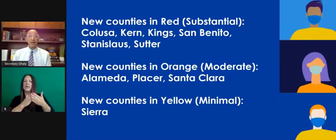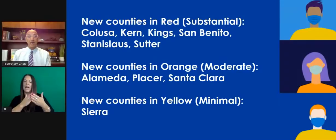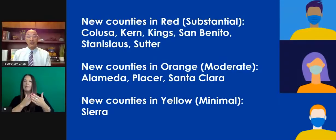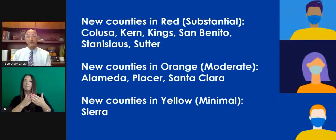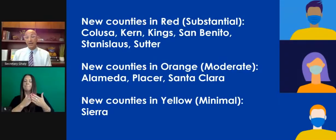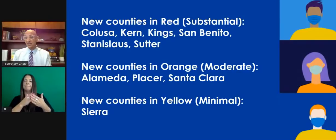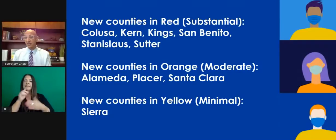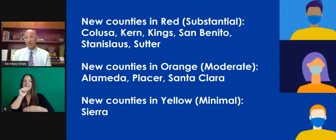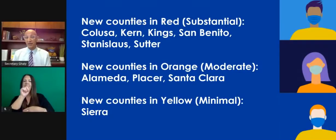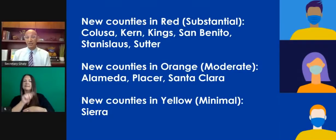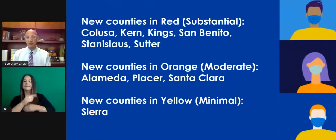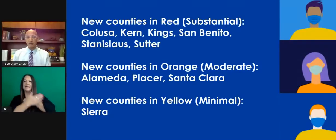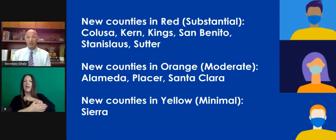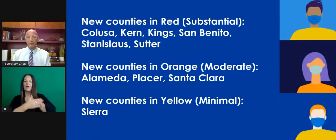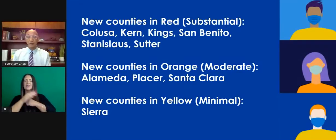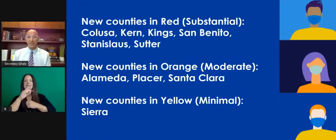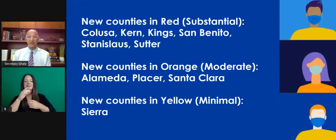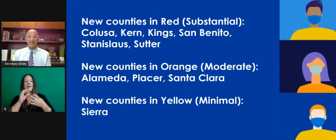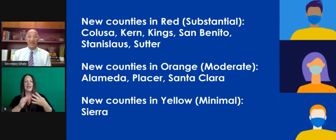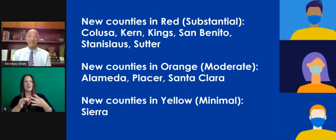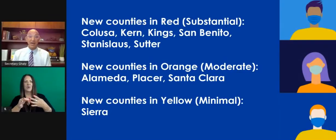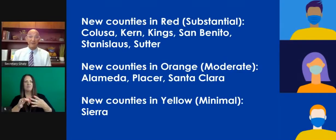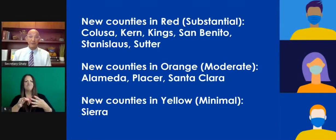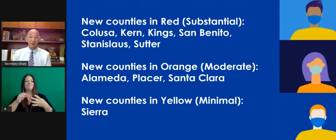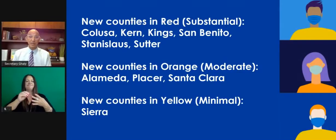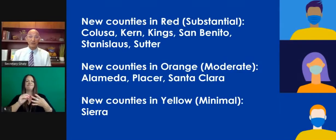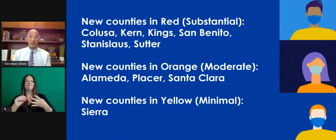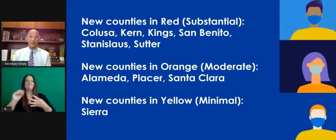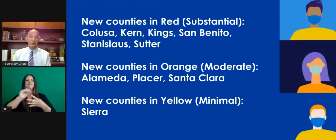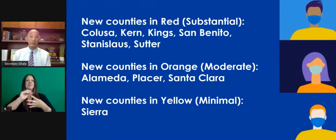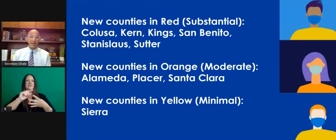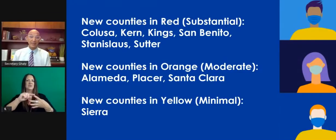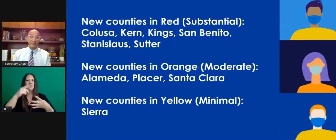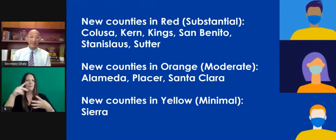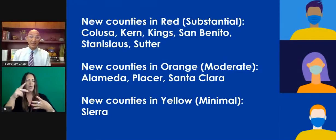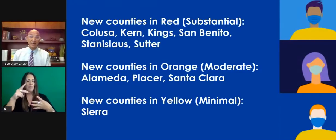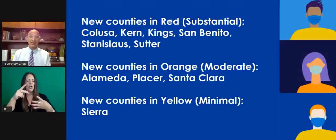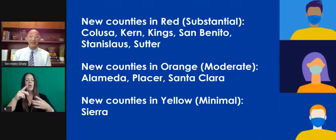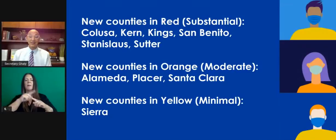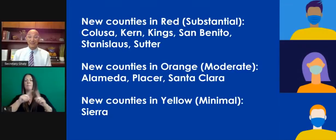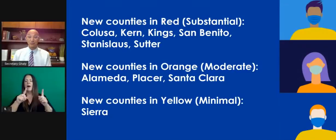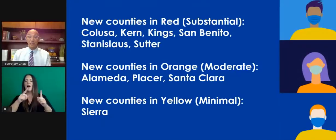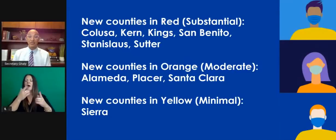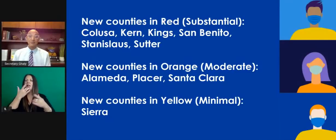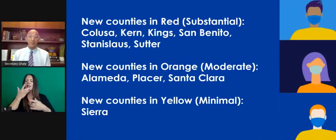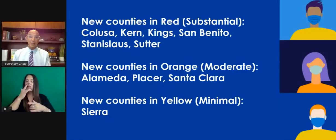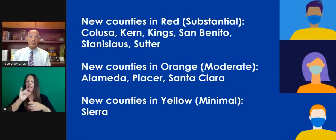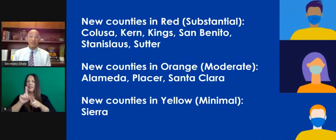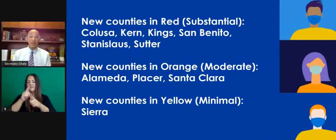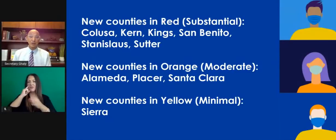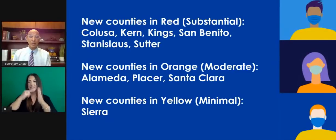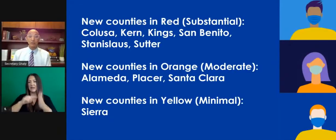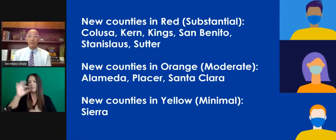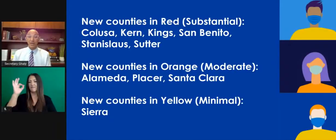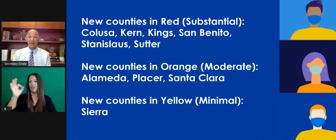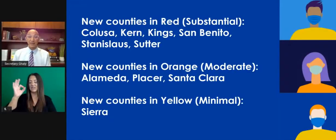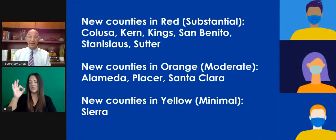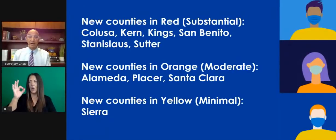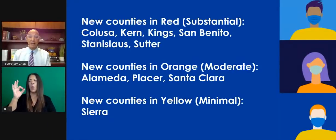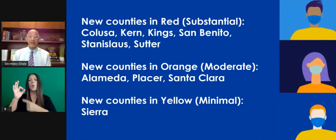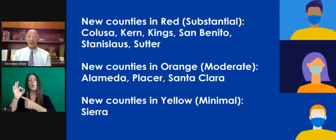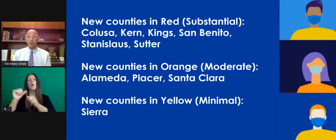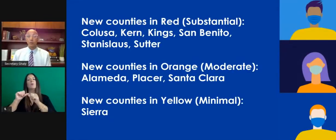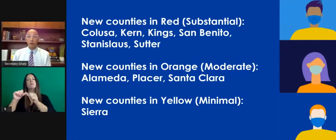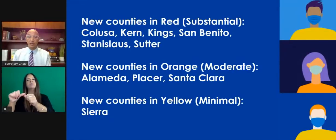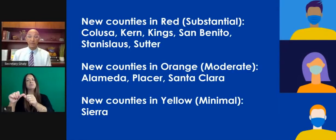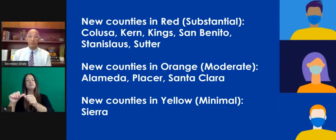tier. Fresno County was one of those counties. They met the threshold for red this week. So they'll remain